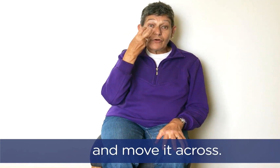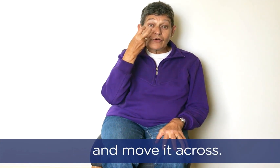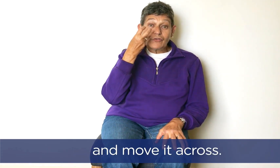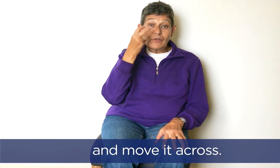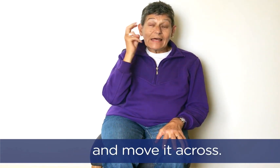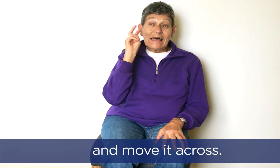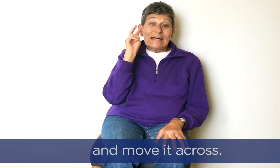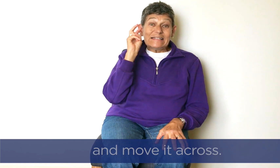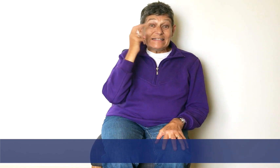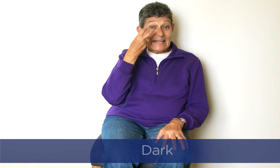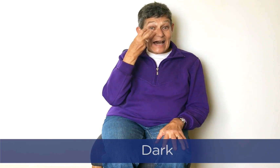across. Dark.